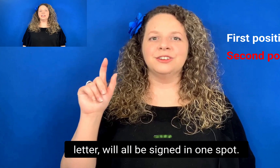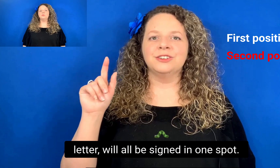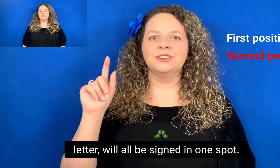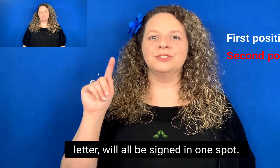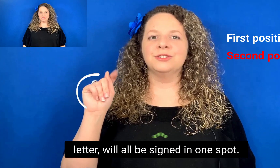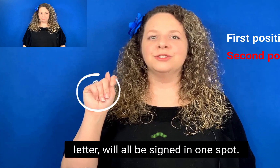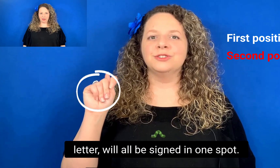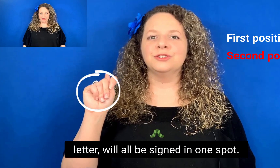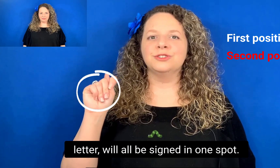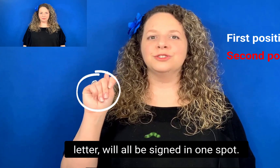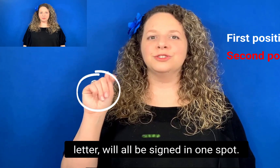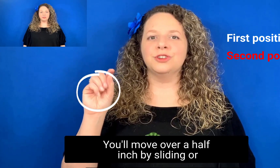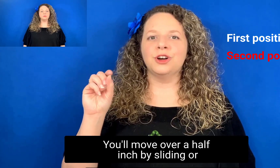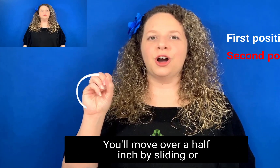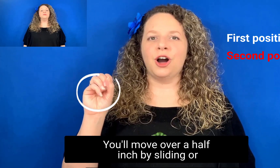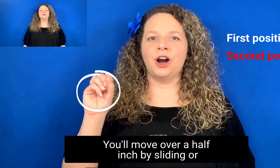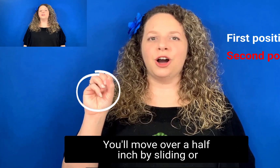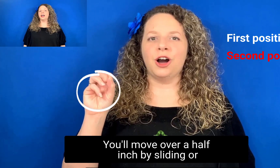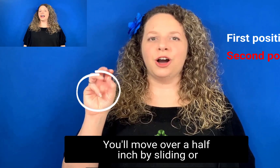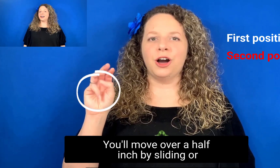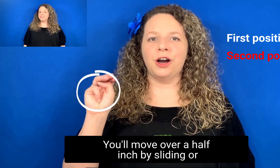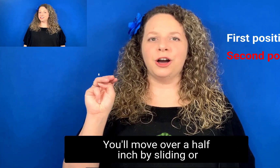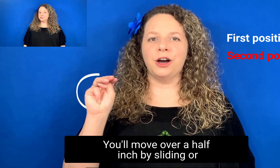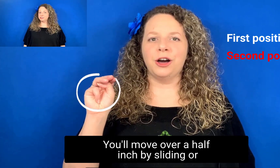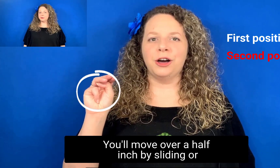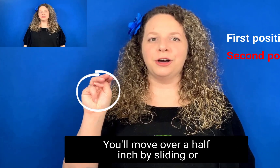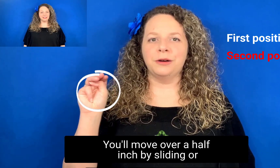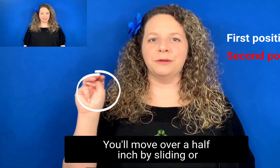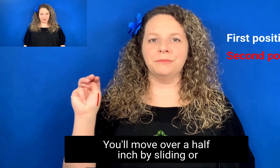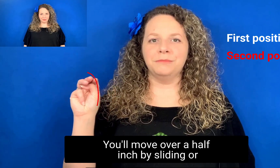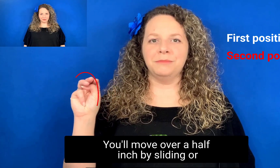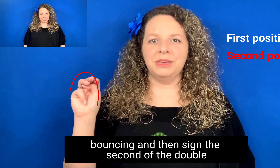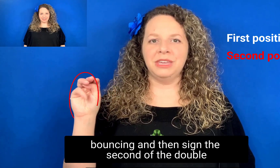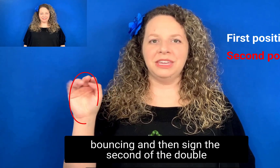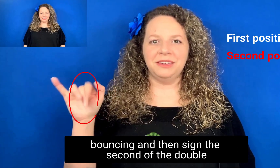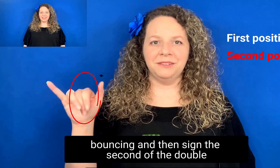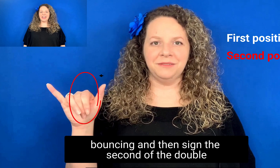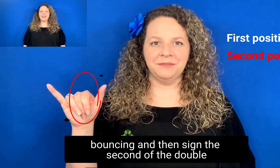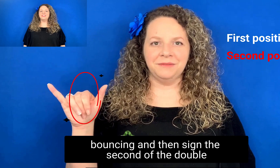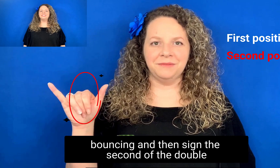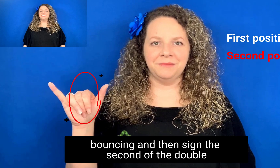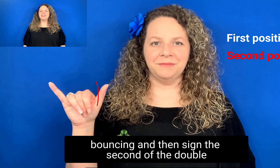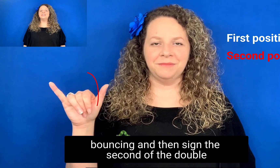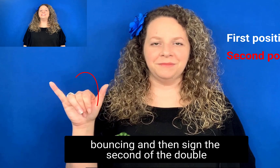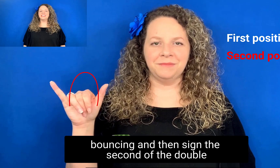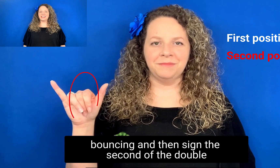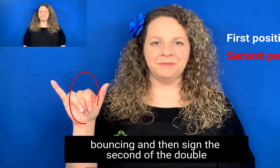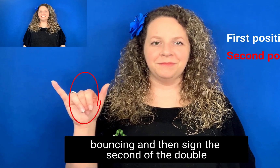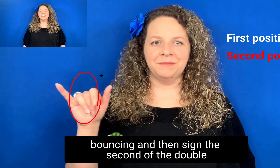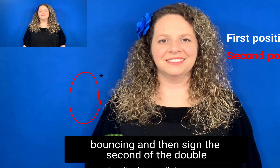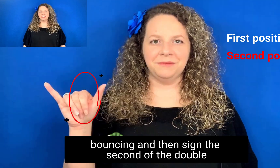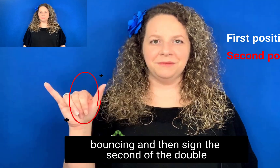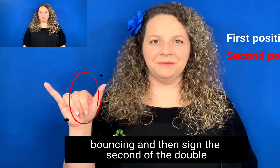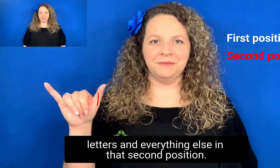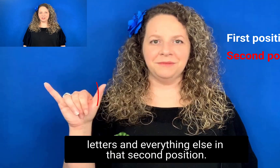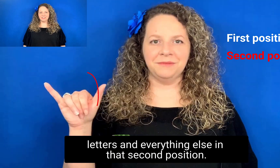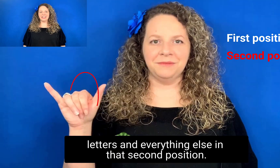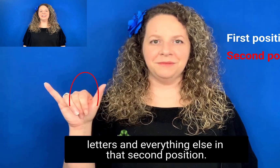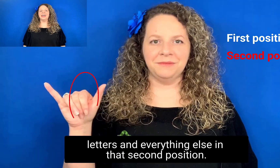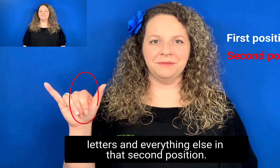in one spot. You'll move over a half inch by sliding or bouncing, and then sign the second of the double letters and